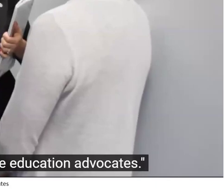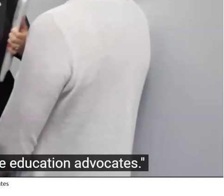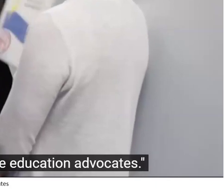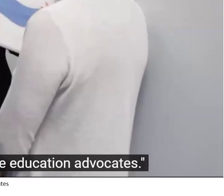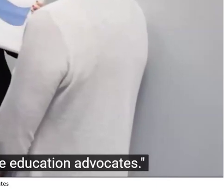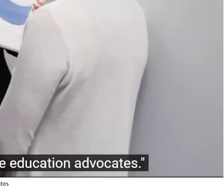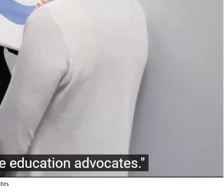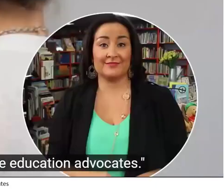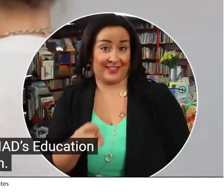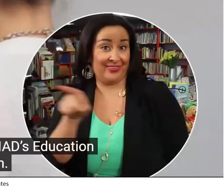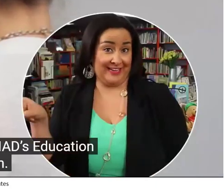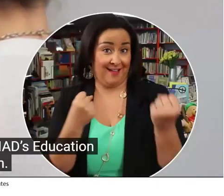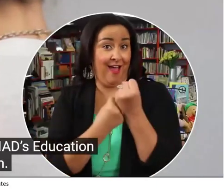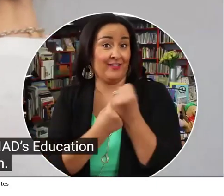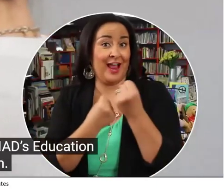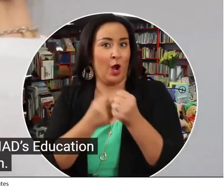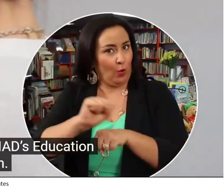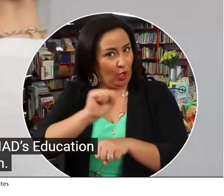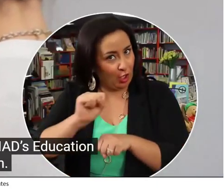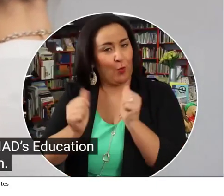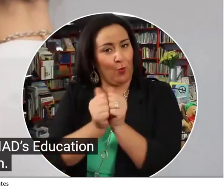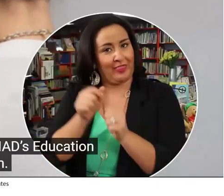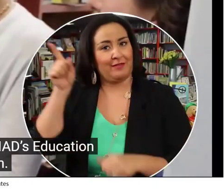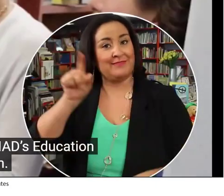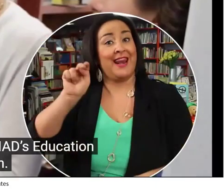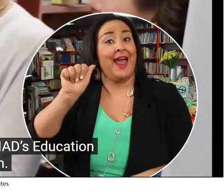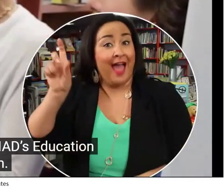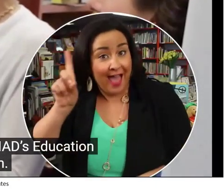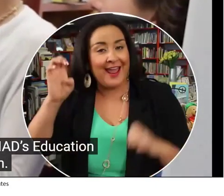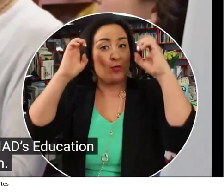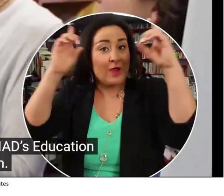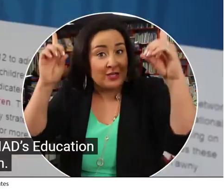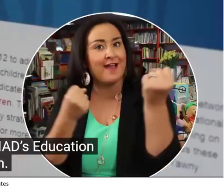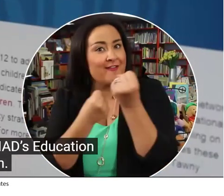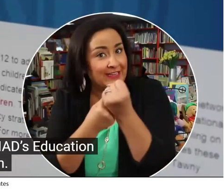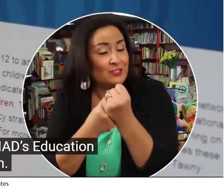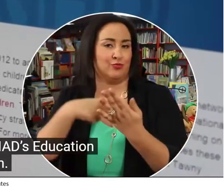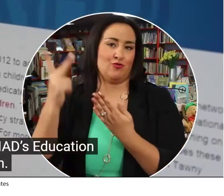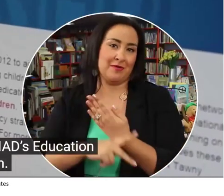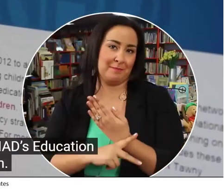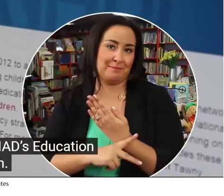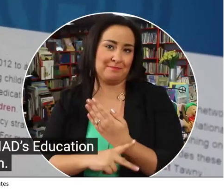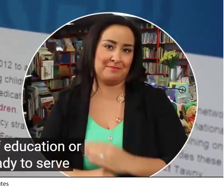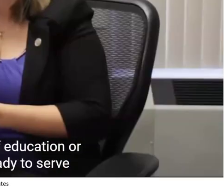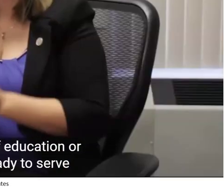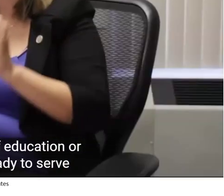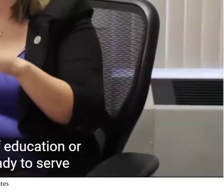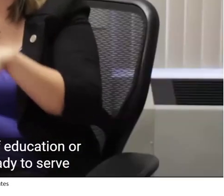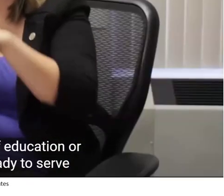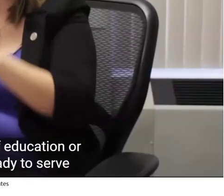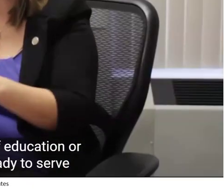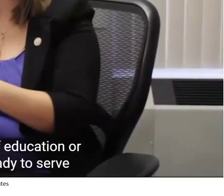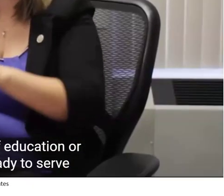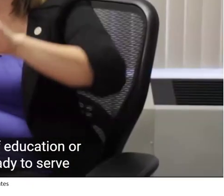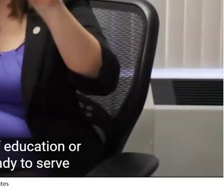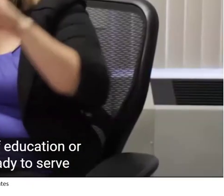touch with the education advocates. Those advocates work with the NAD's Education Advocates Program. When it comes